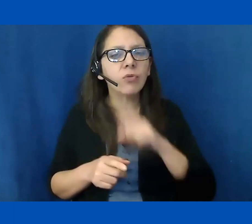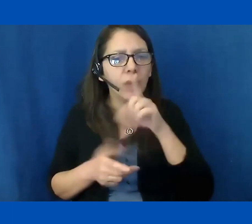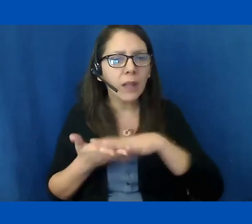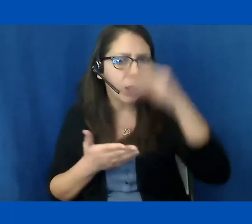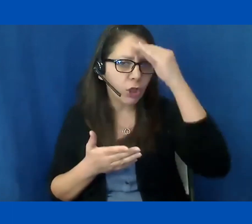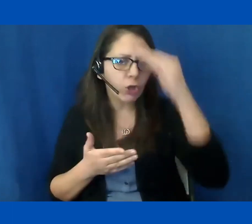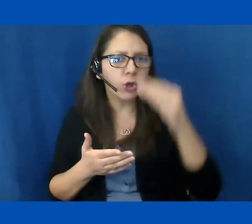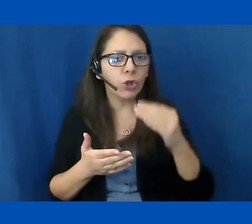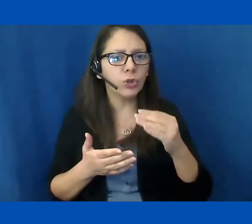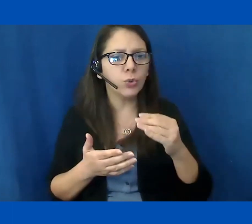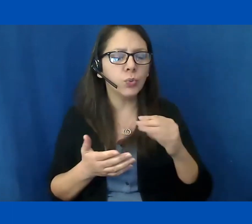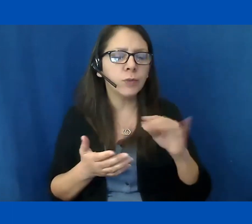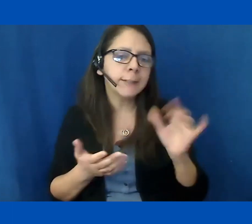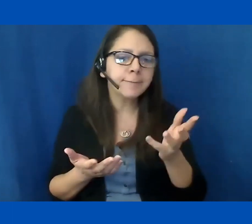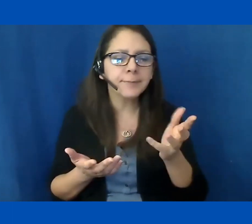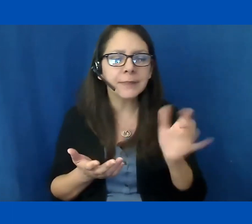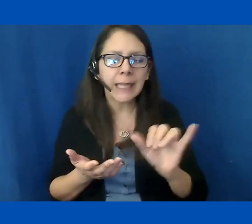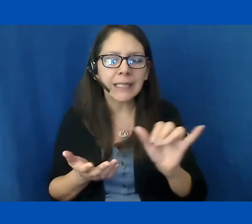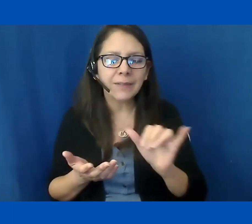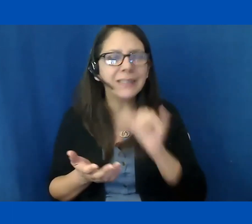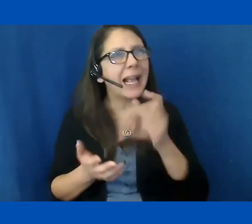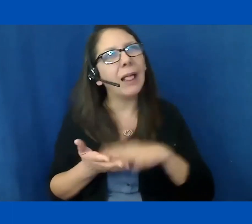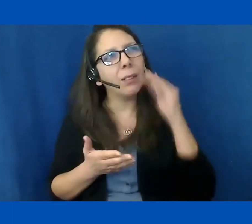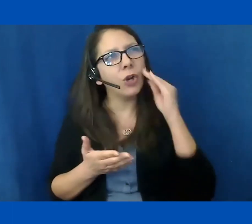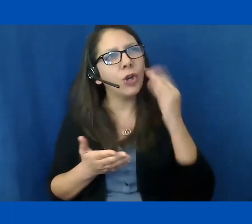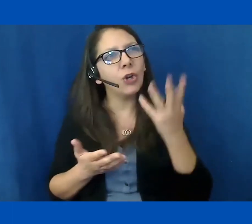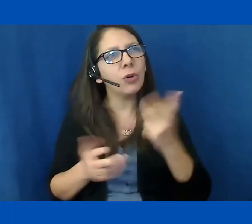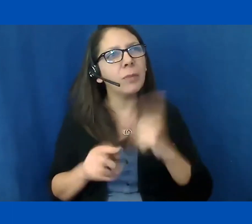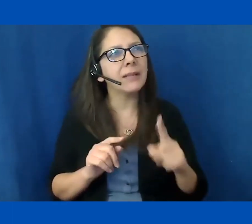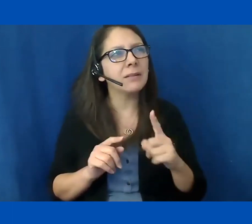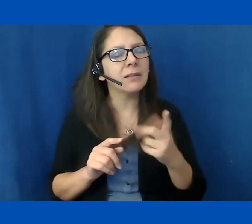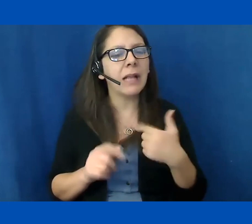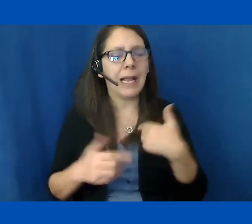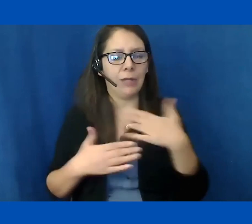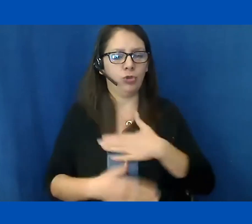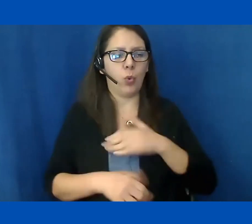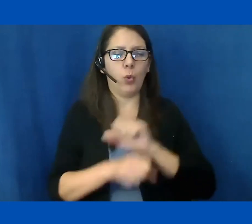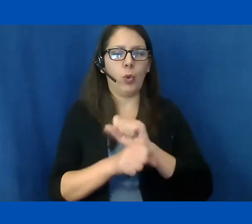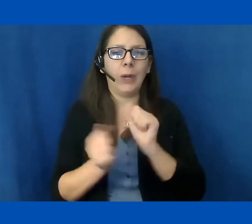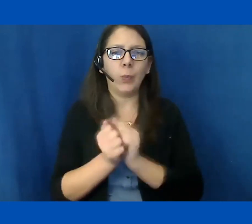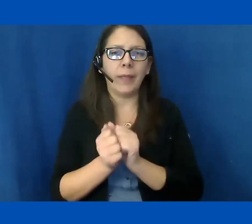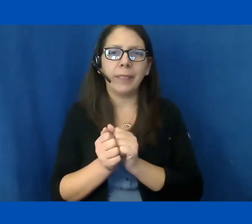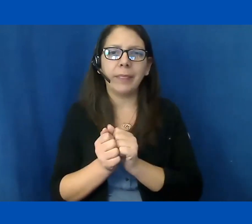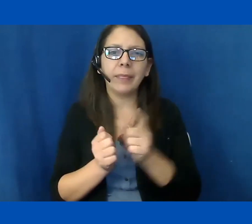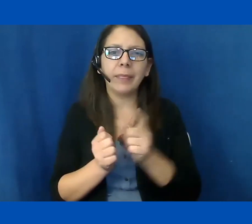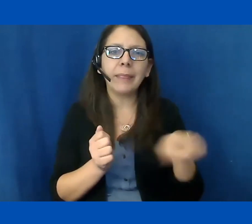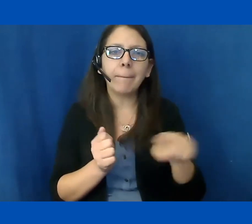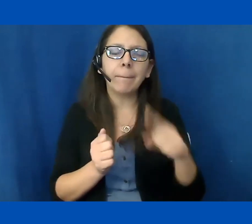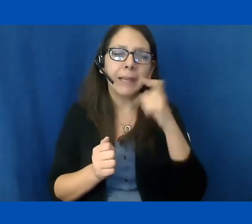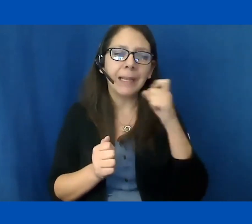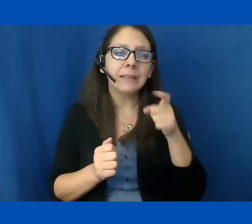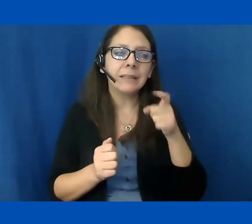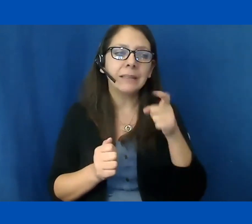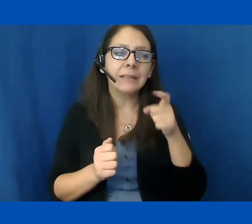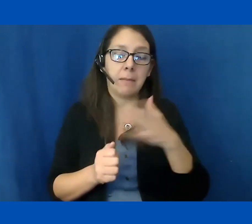kind of like not learn, but I really enjoy working with them too, because they really share any questions I have.